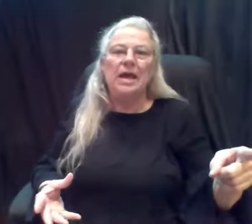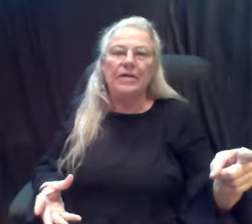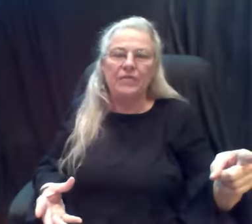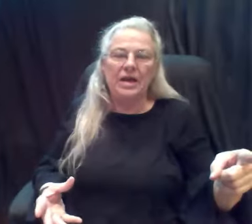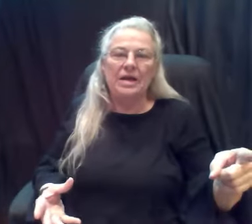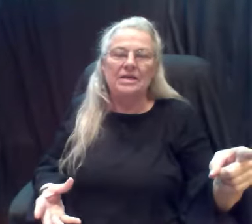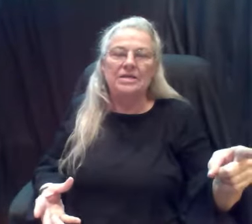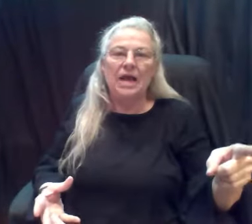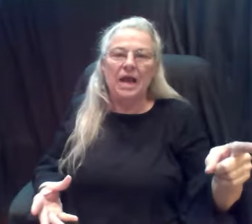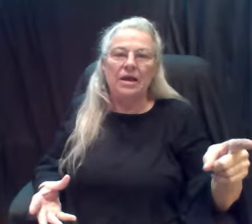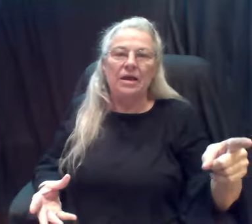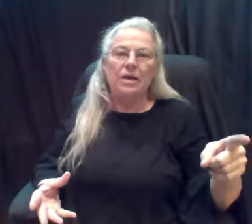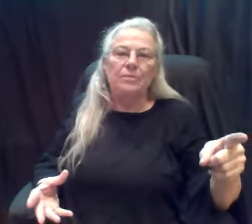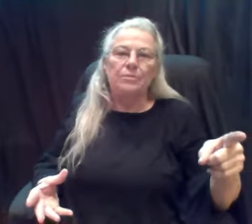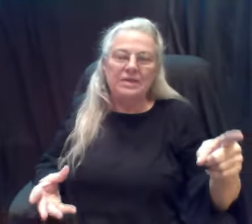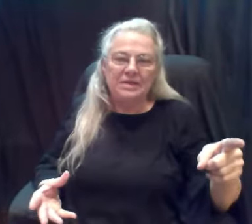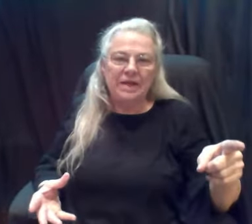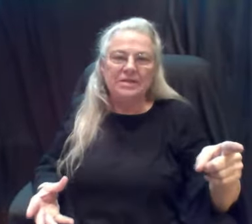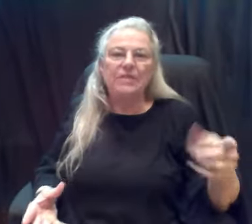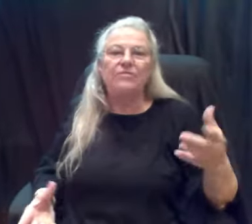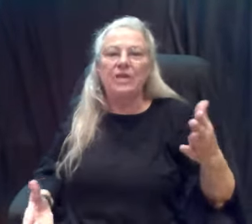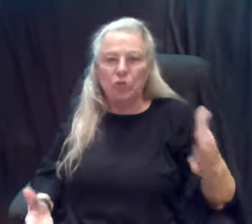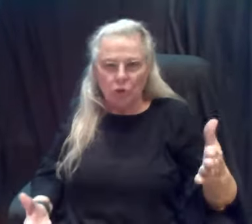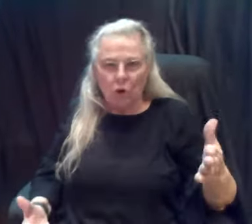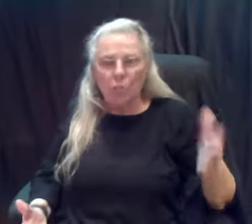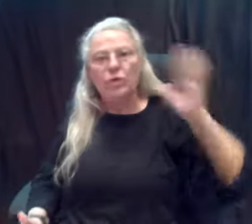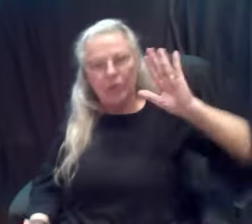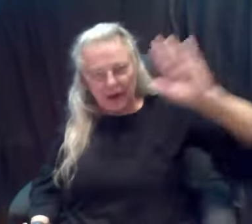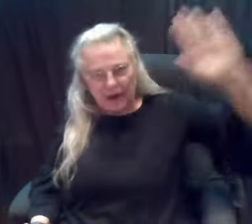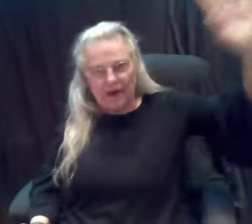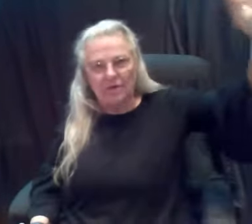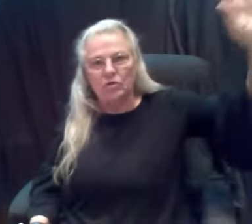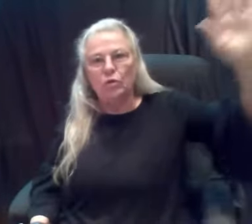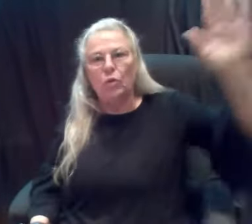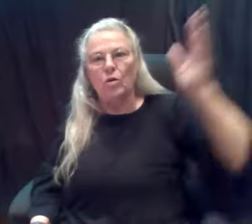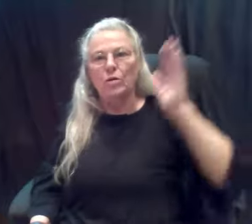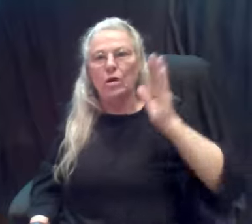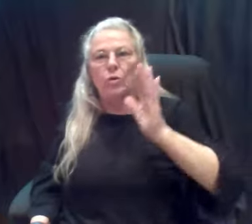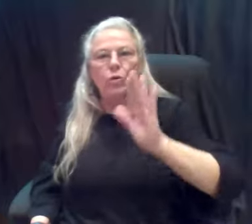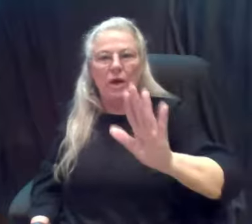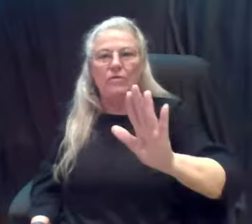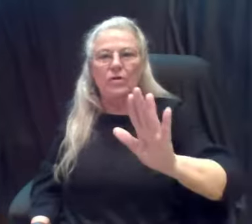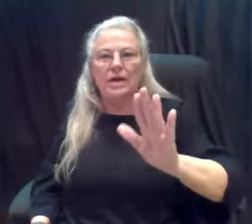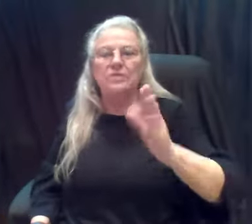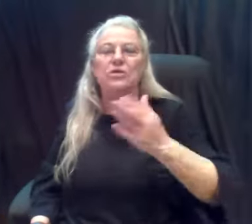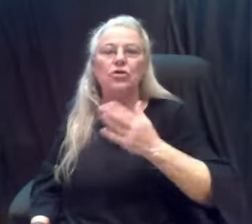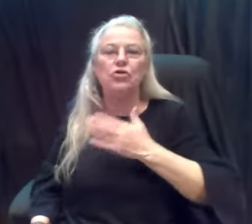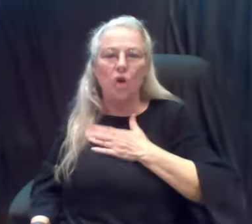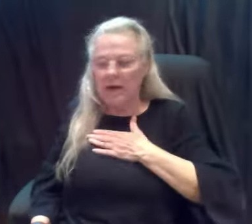it is a possessive, then you open your hand toward whoever it is that you're talking about.